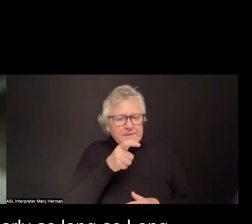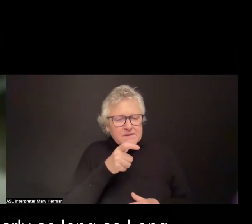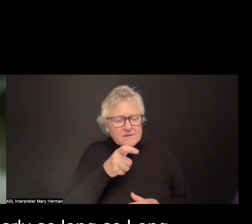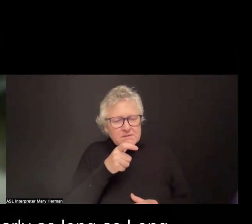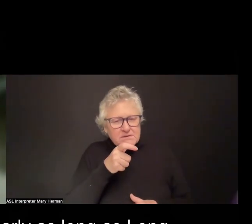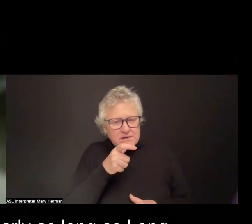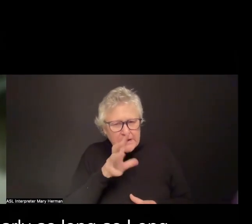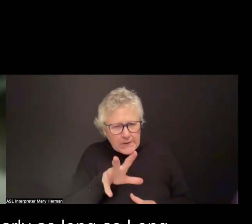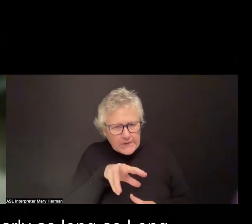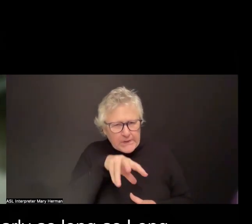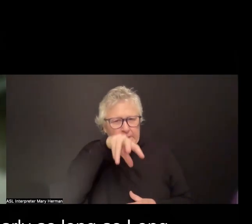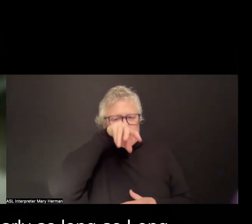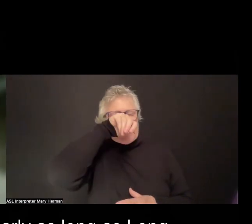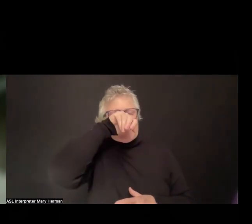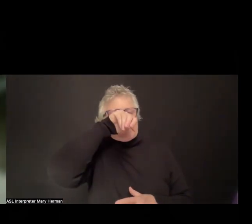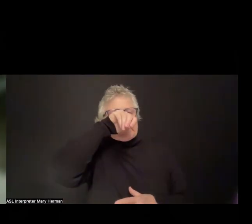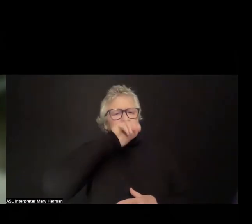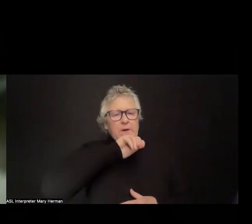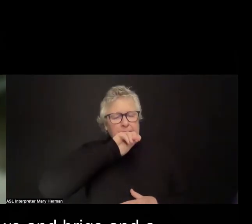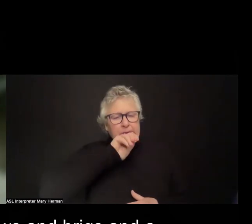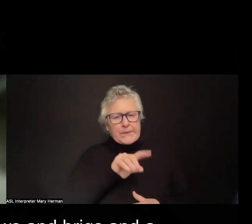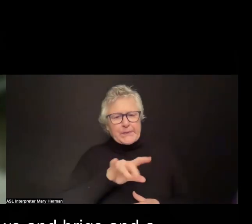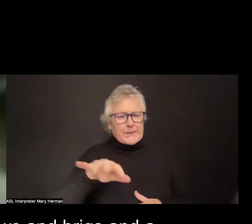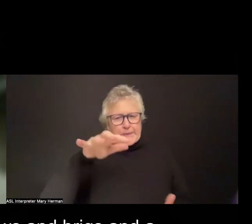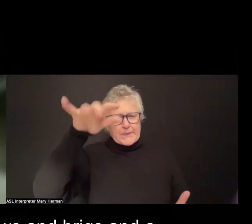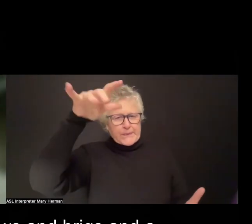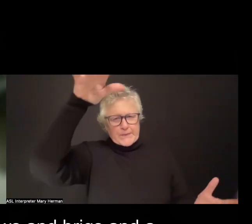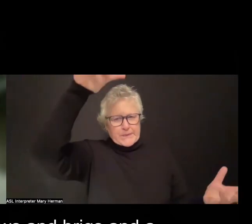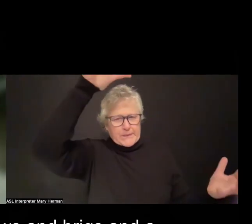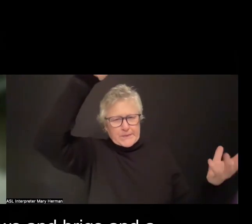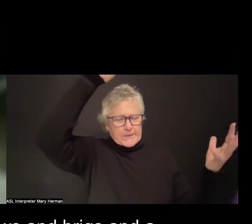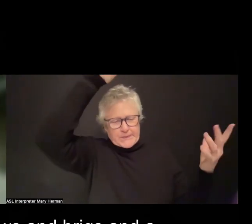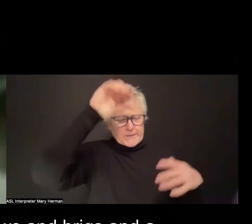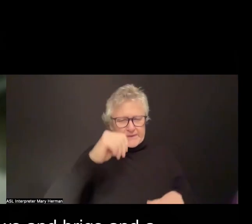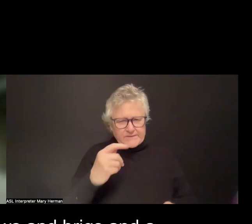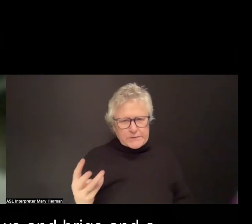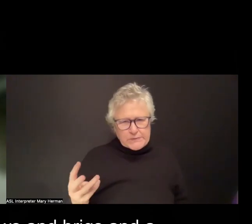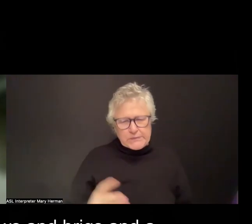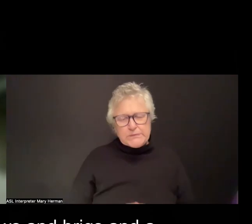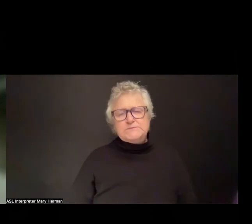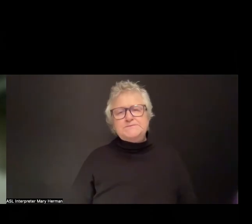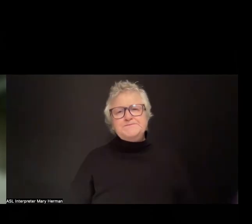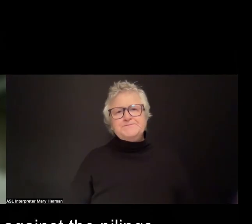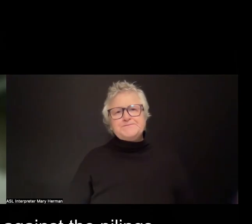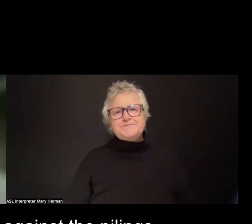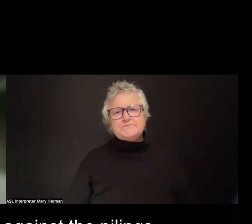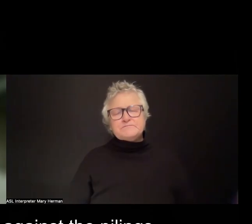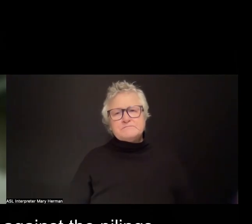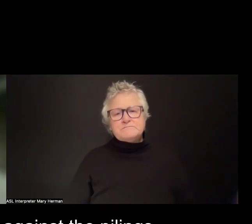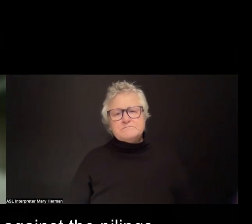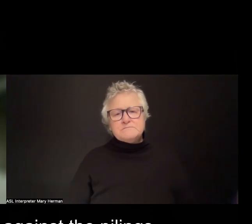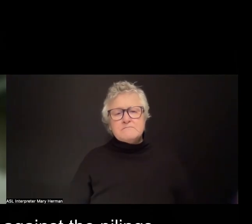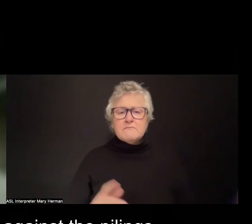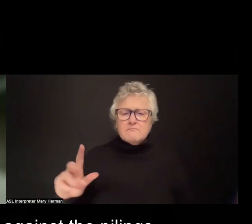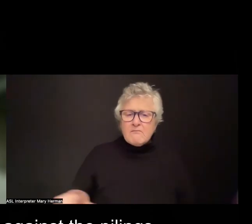is nearly as long as Long Wharf, but older. Half a dozen snows and brigs and a couple of little schooners and sloops rubbed their hulls